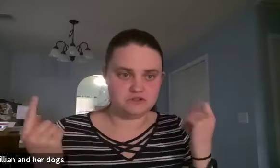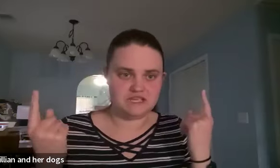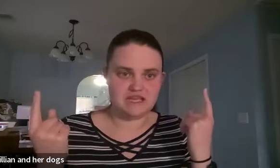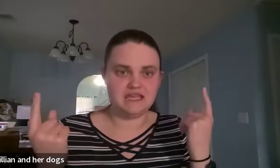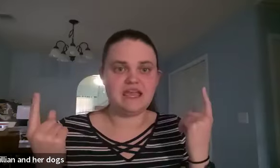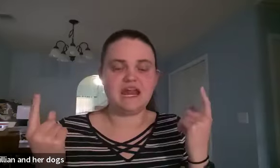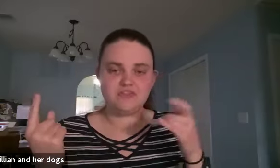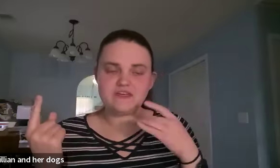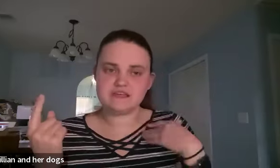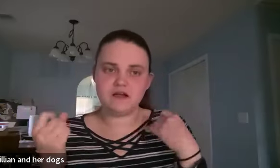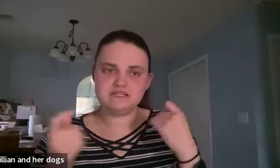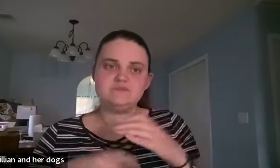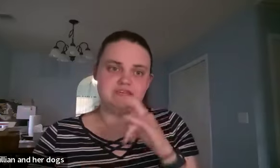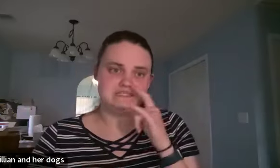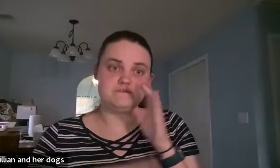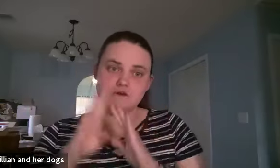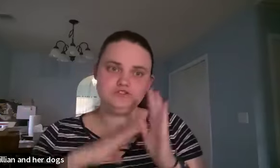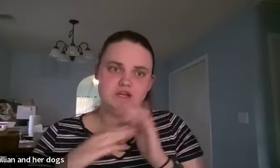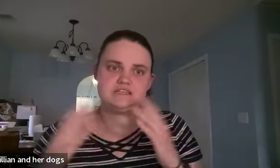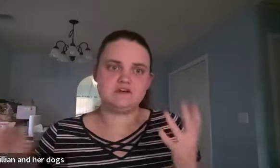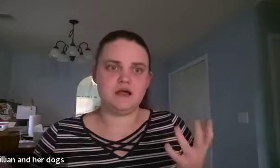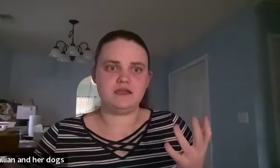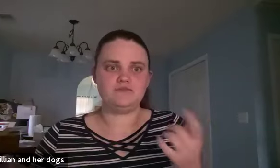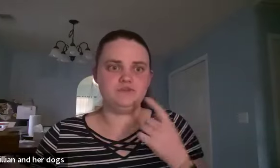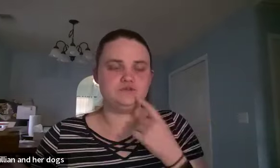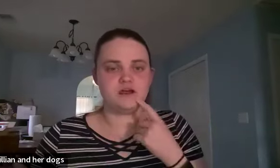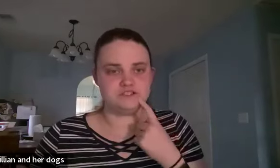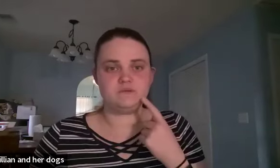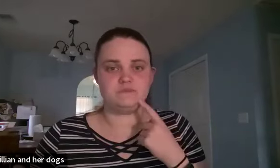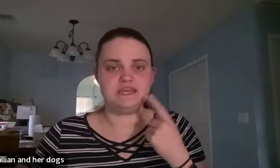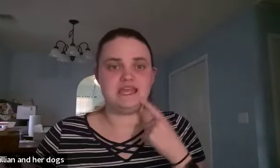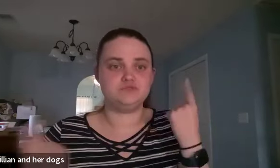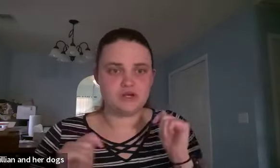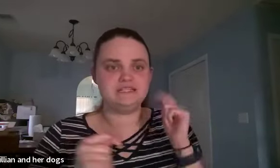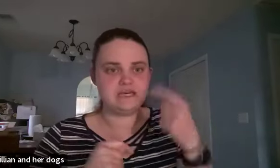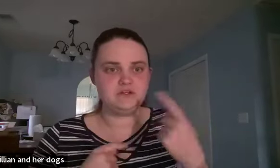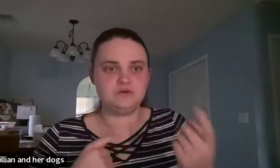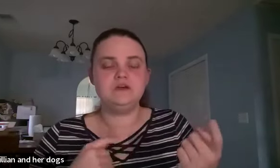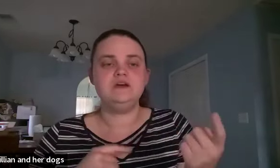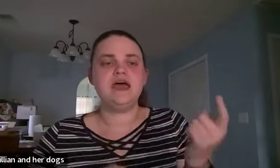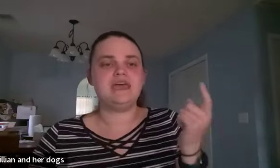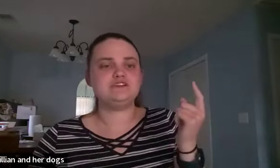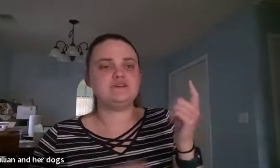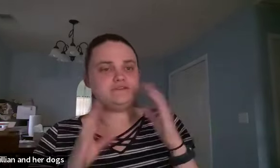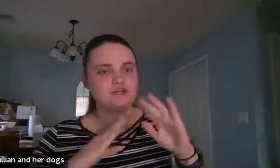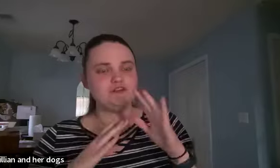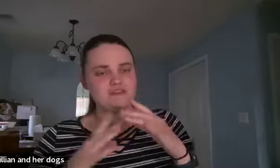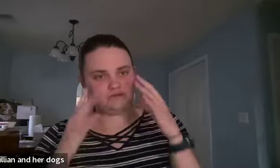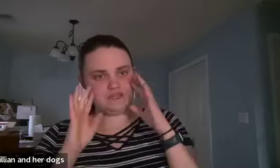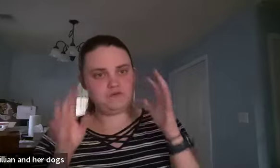what they're saying. And I think that a lot of times the kids get frustrated because they're like, you're not understanding what I'm saying. I'm trying to tell you. And so they get frustrated, and that's when they